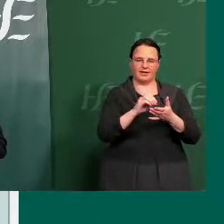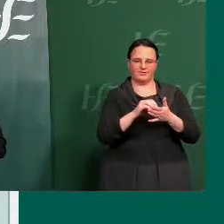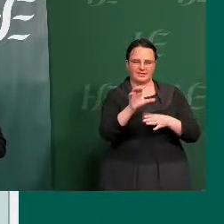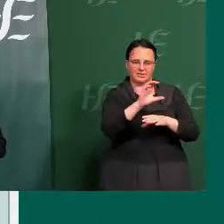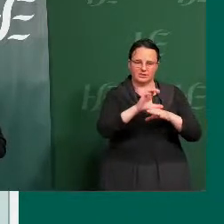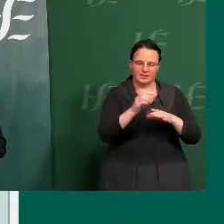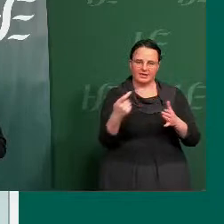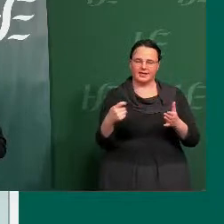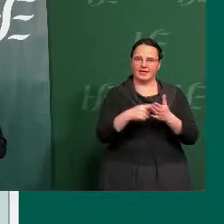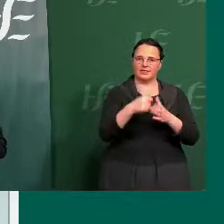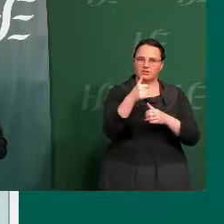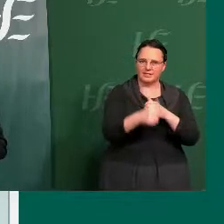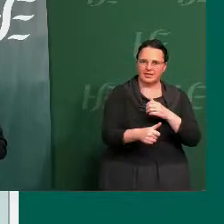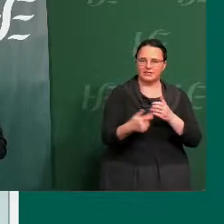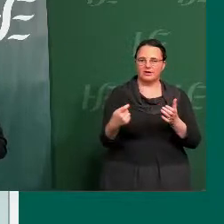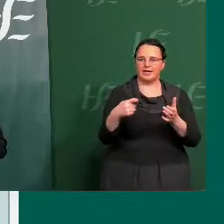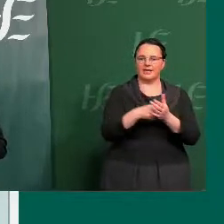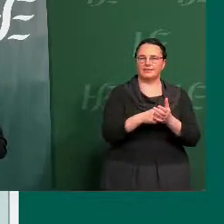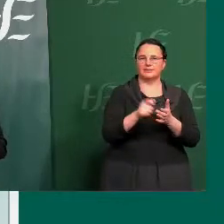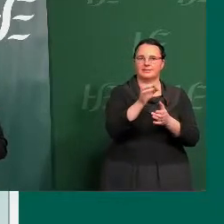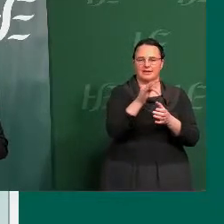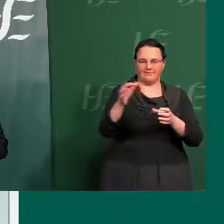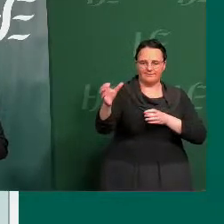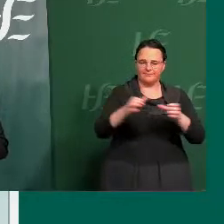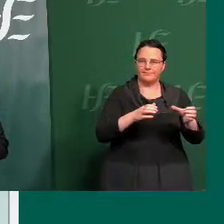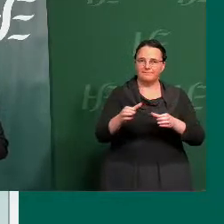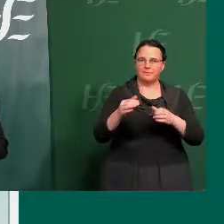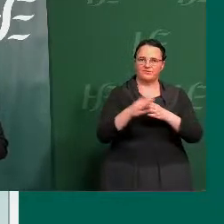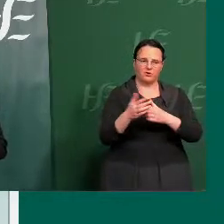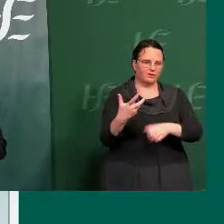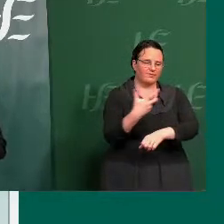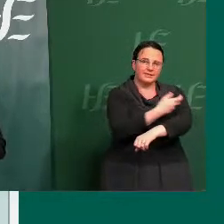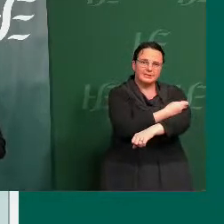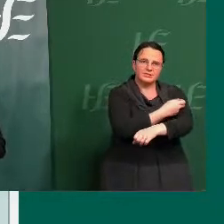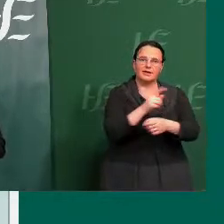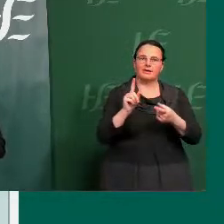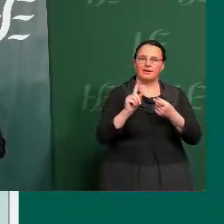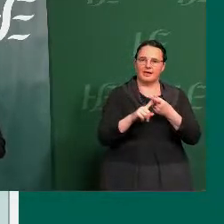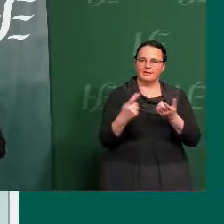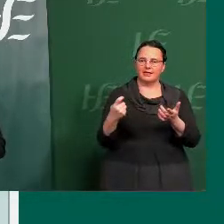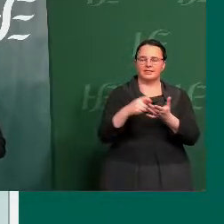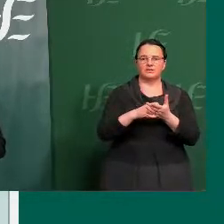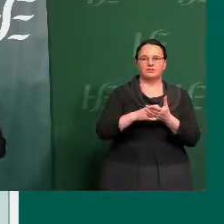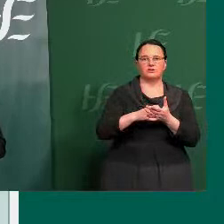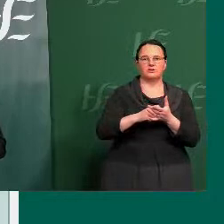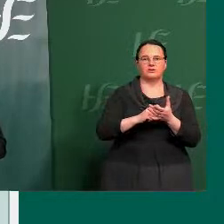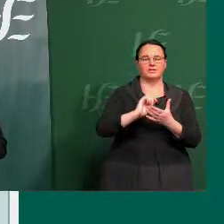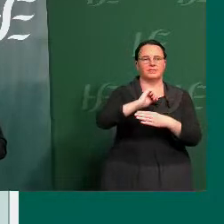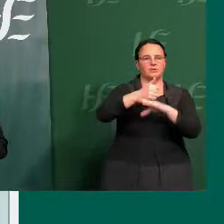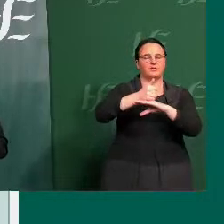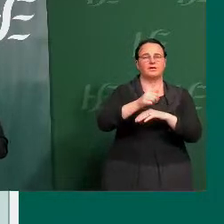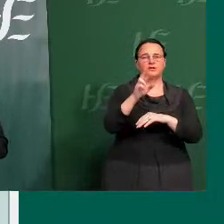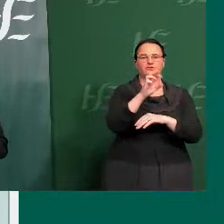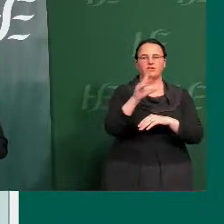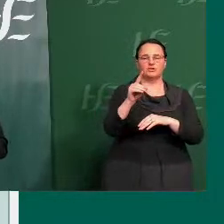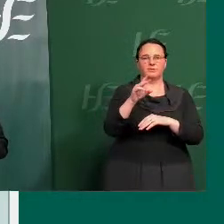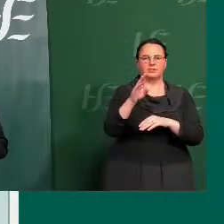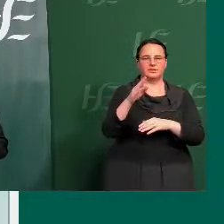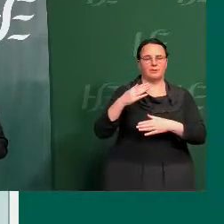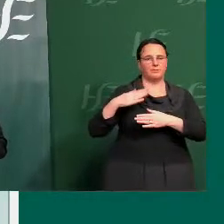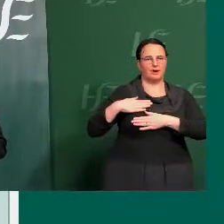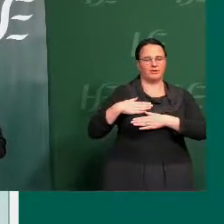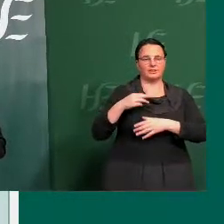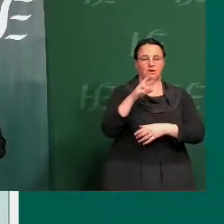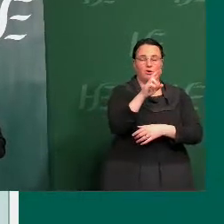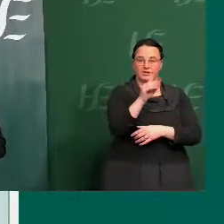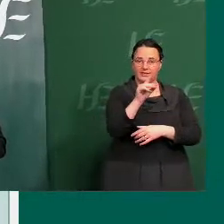and extra vaccinators going in. And we're also putting in some extra sites, which you'll see listed, both in Richmond Barracks, at the RDS, and